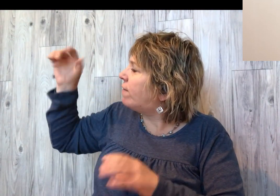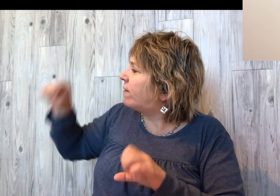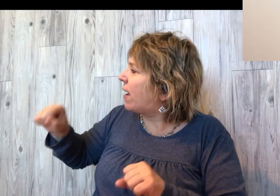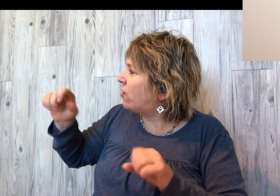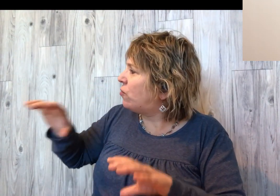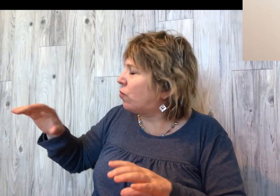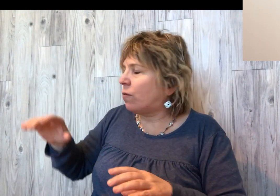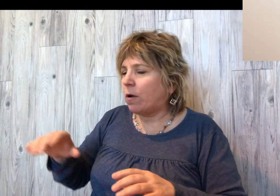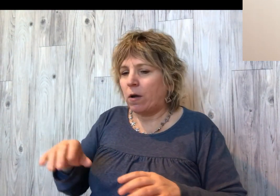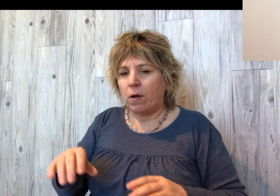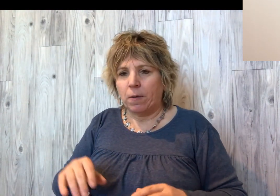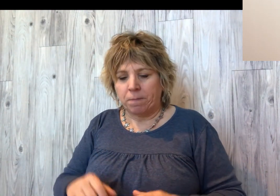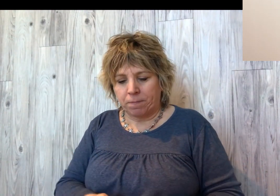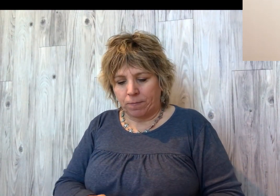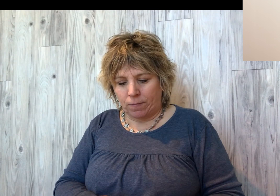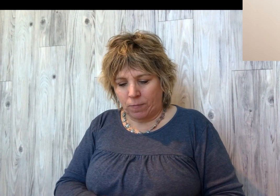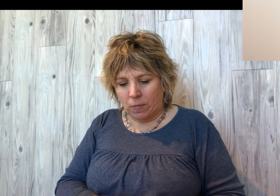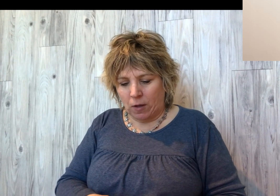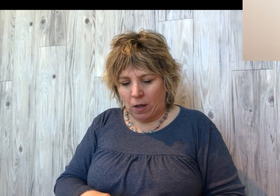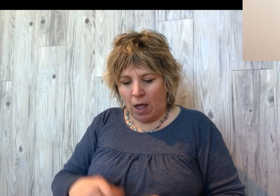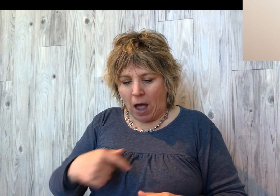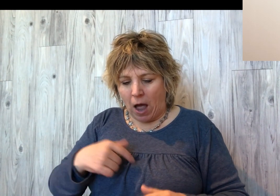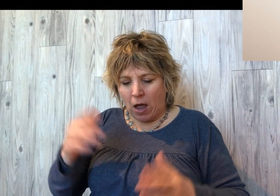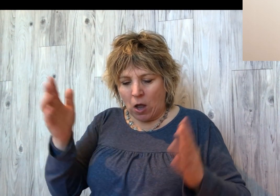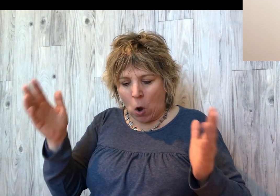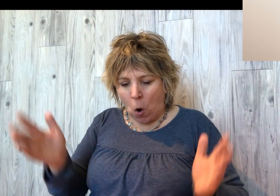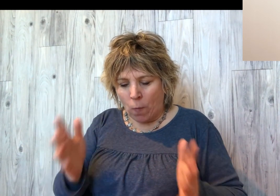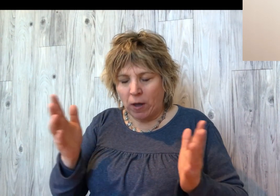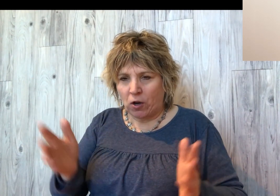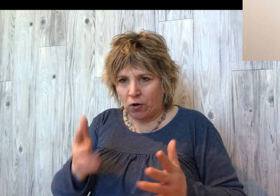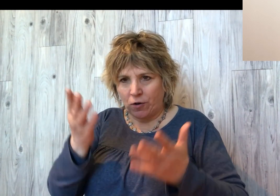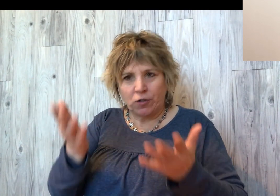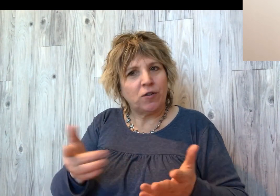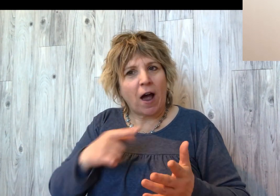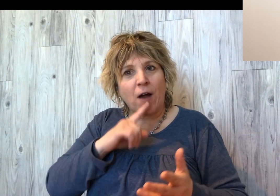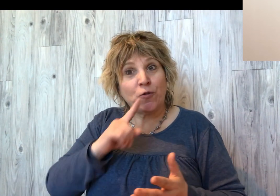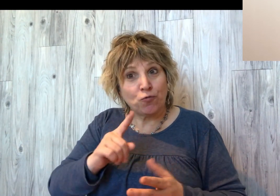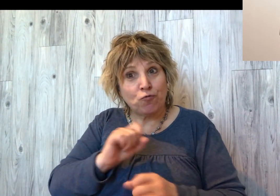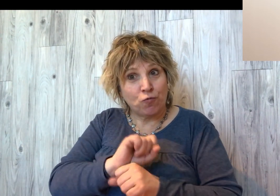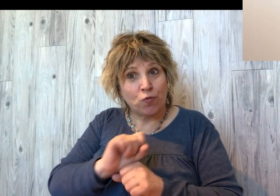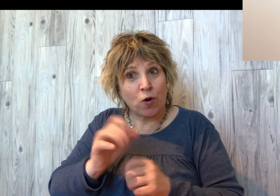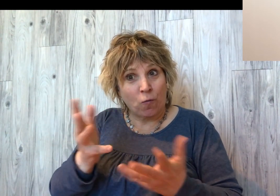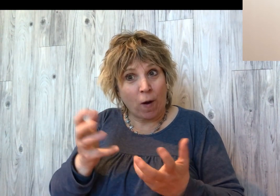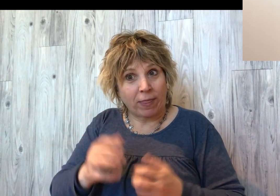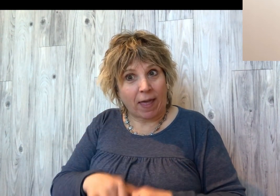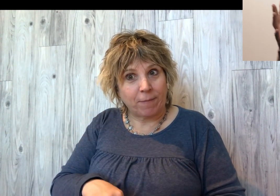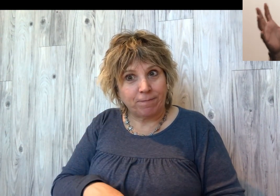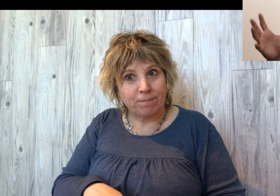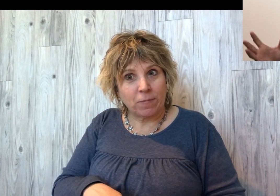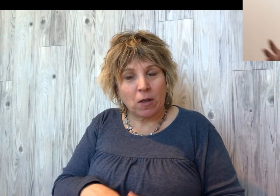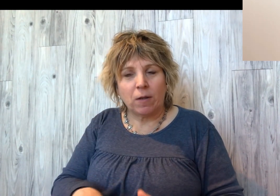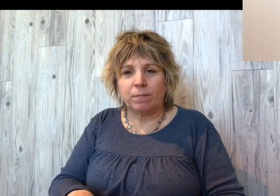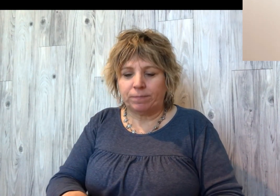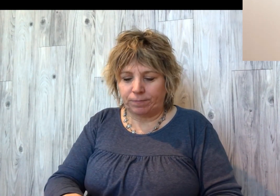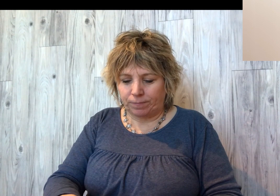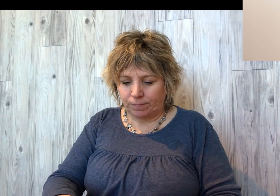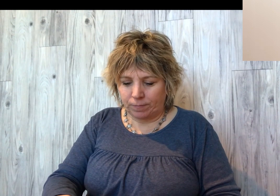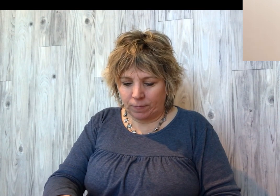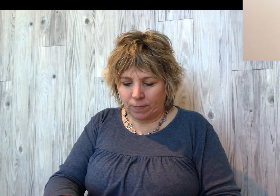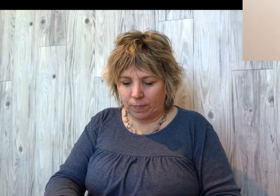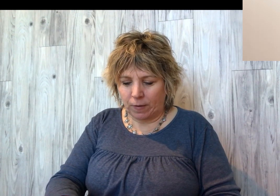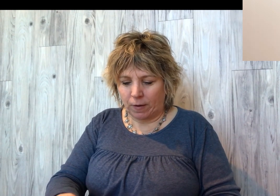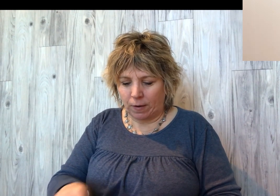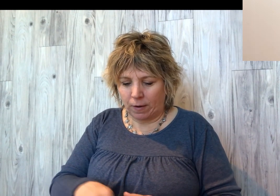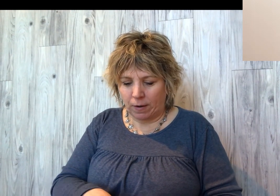Now, I hope that spoke to you. I hope it encouraged you. I really do. Now, I want to do something for just a moment because we've been